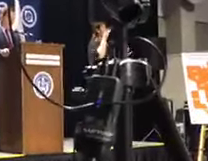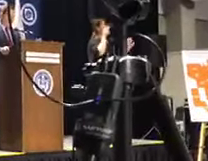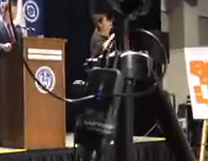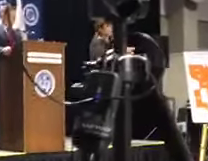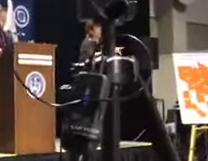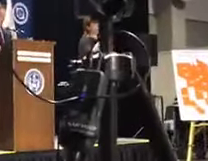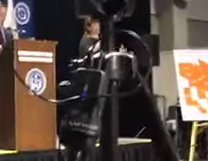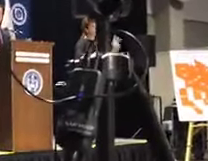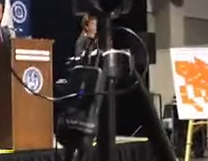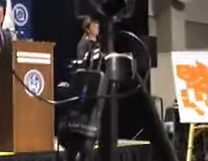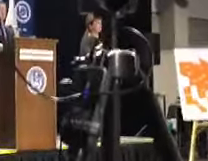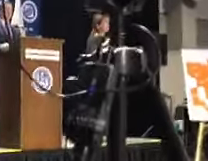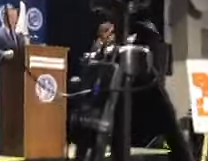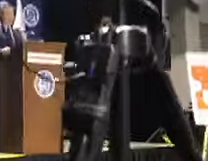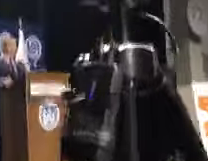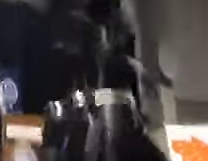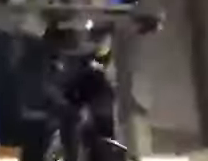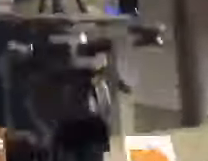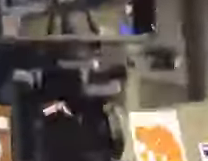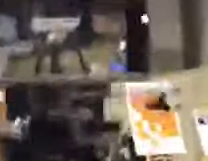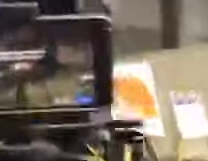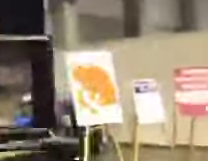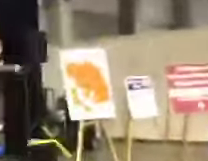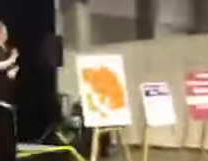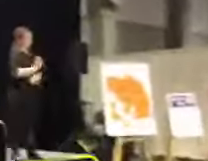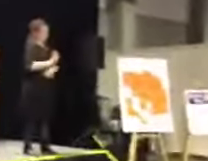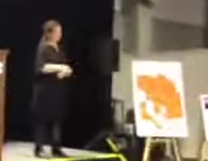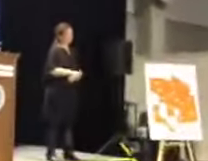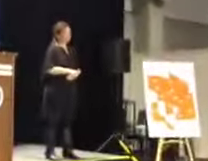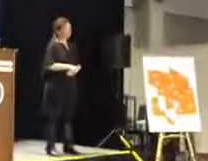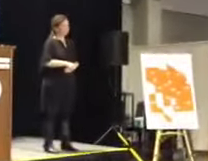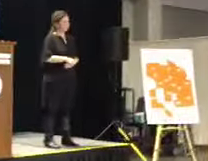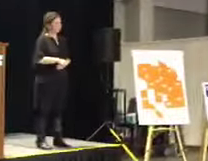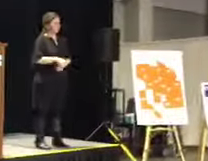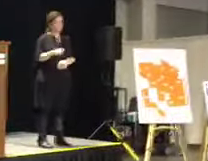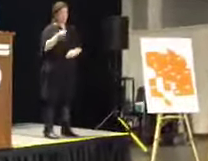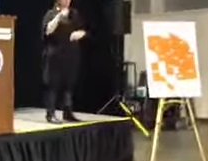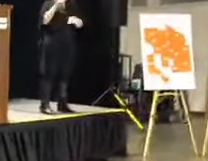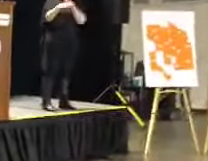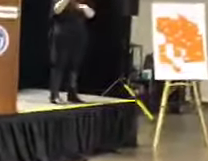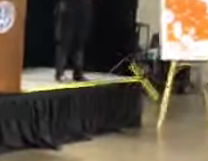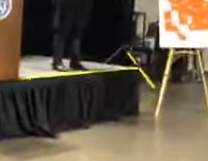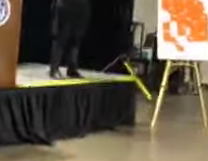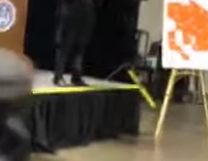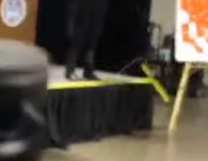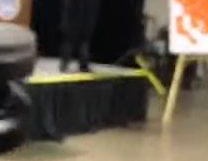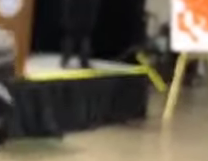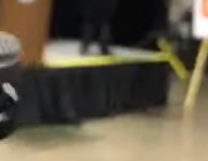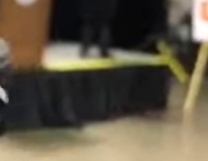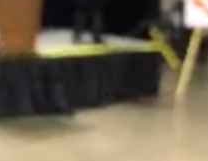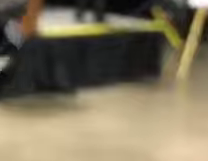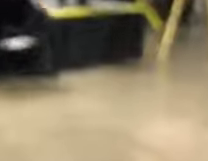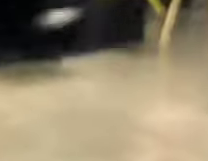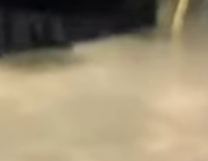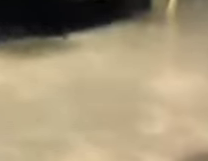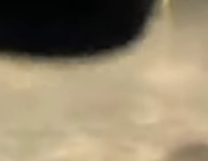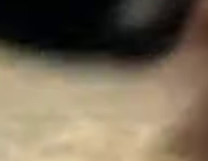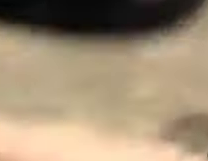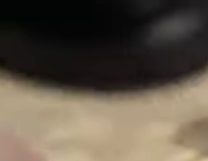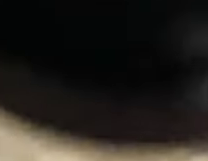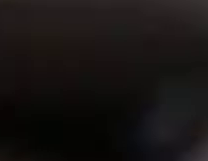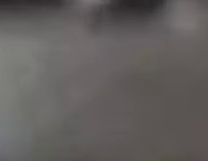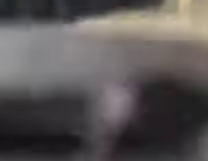So we're not trying to pick on people. Many people who have COVID-19 or in this demographic have done nothing wrong.